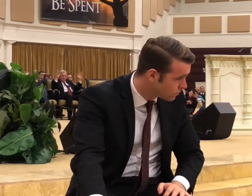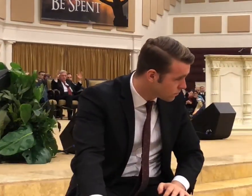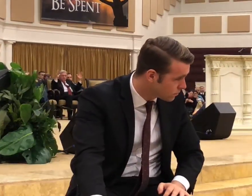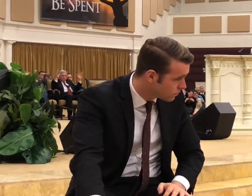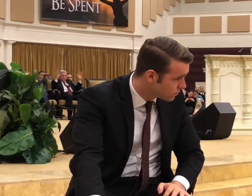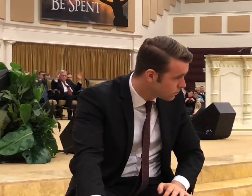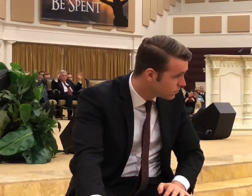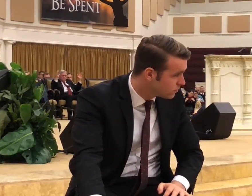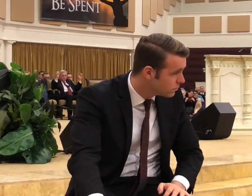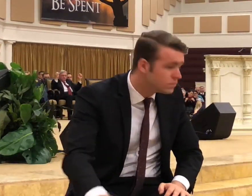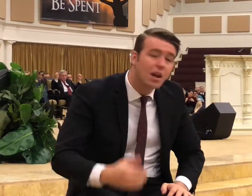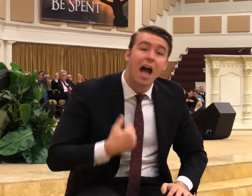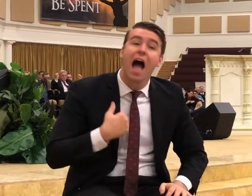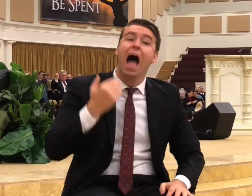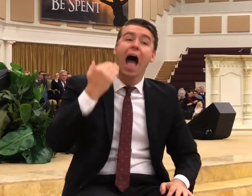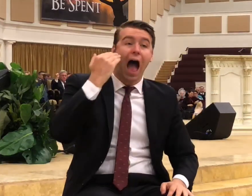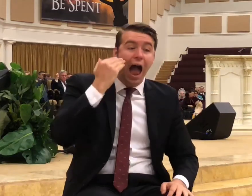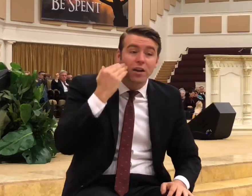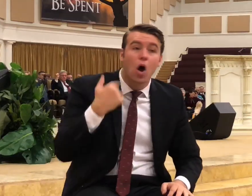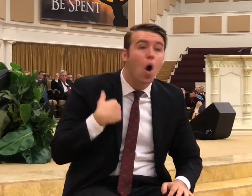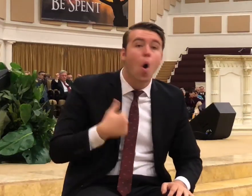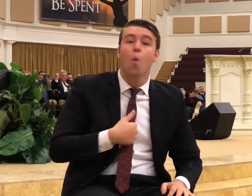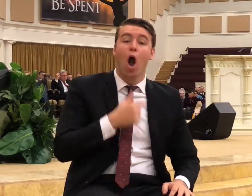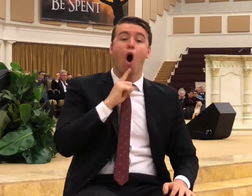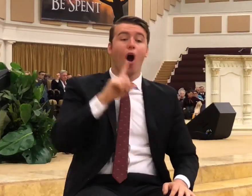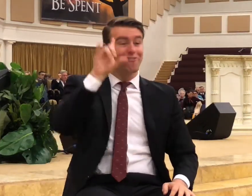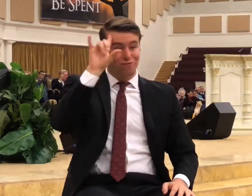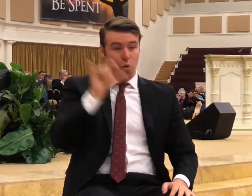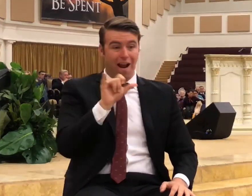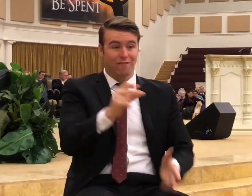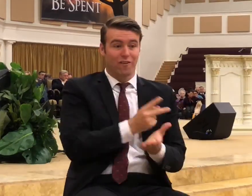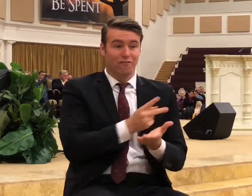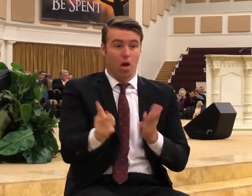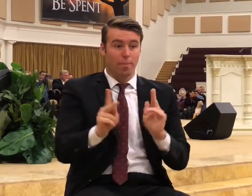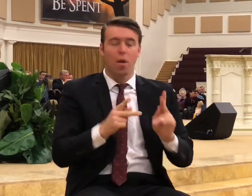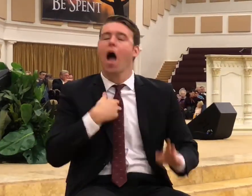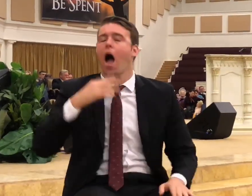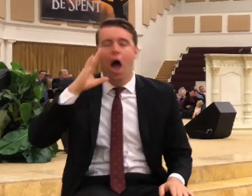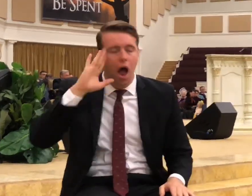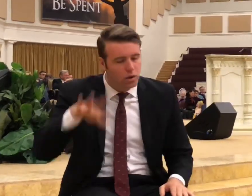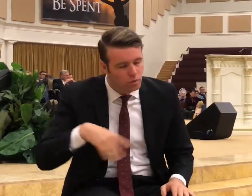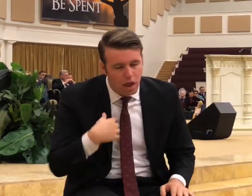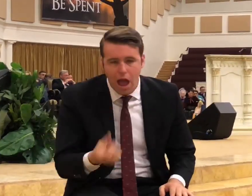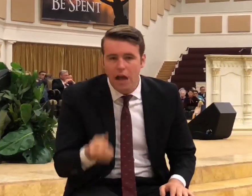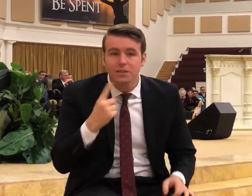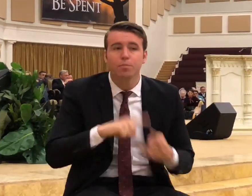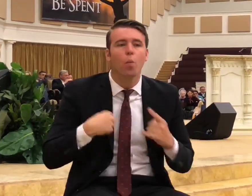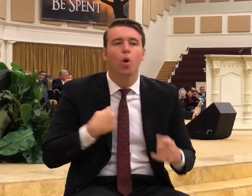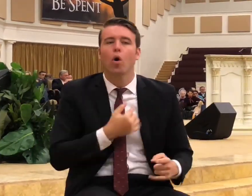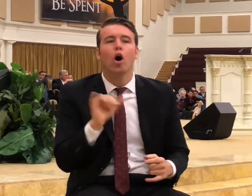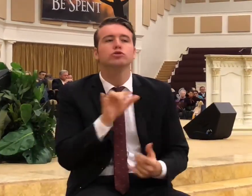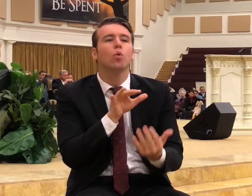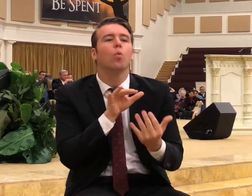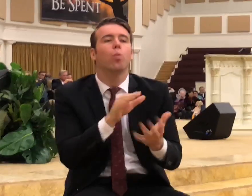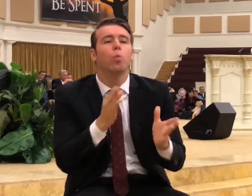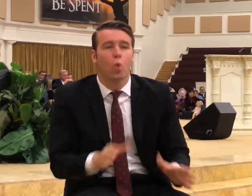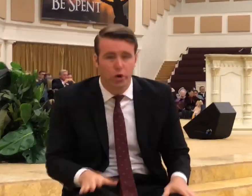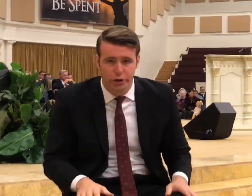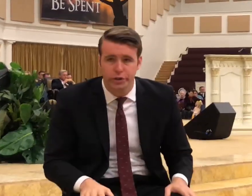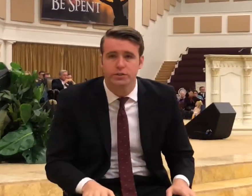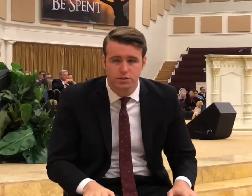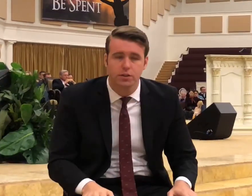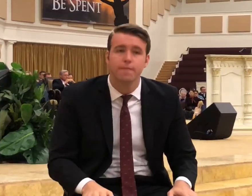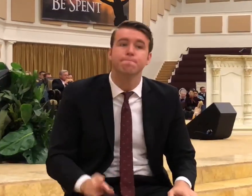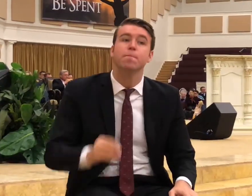Yeah, I know there's the dimension where sheep will forever follow. I understand that. But understand this, we're warriors.